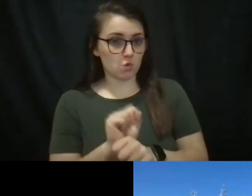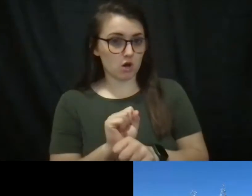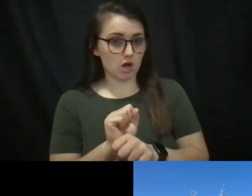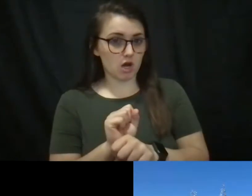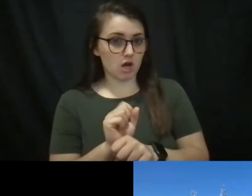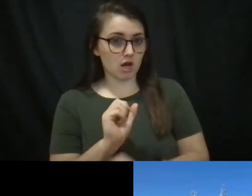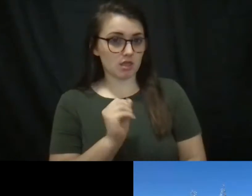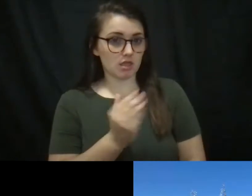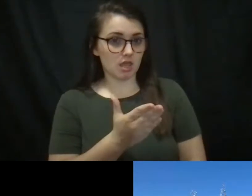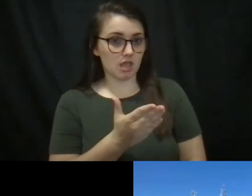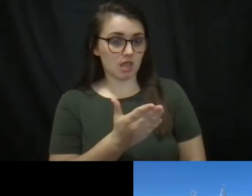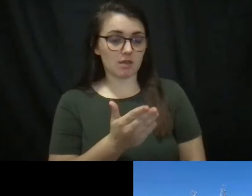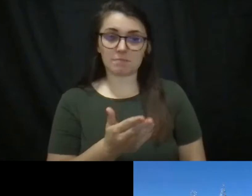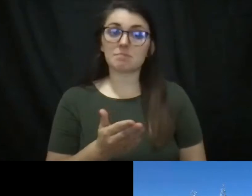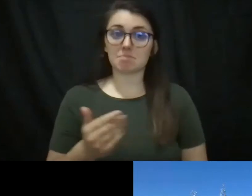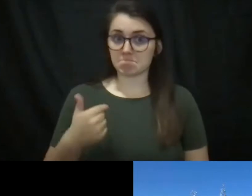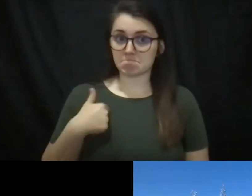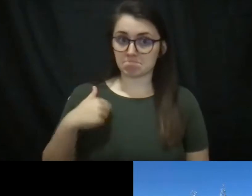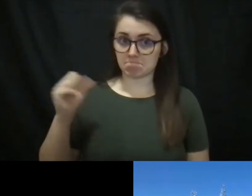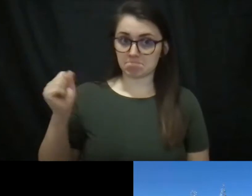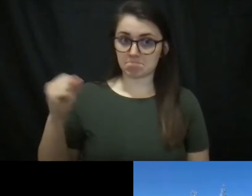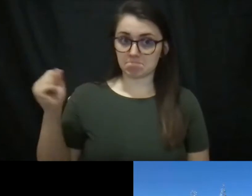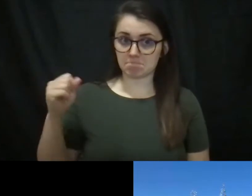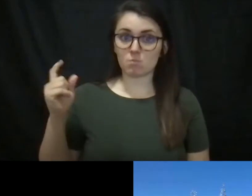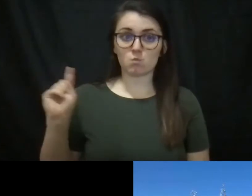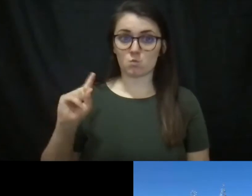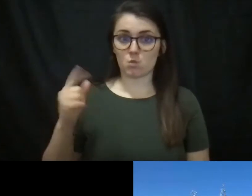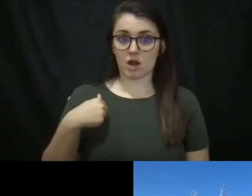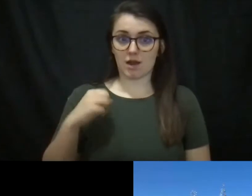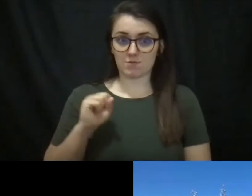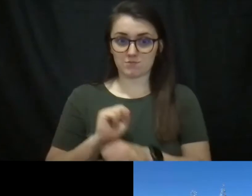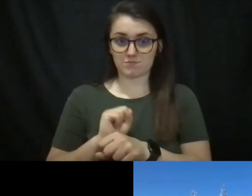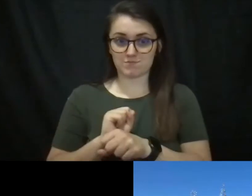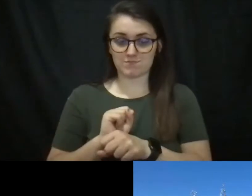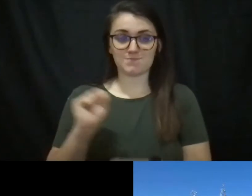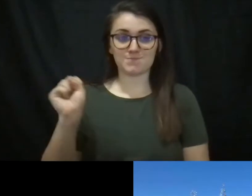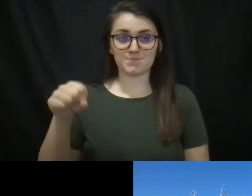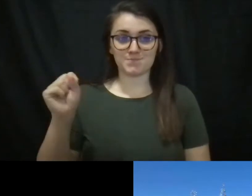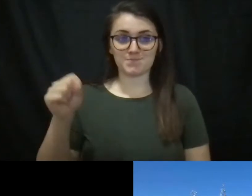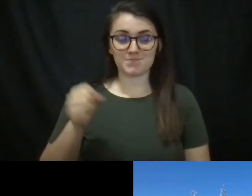I do. That's where I work at. Yes, and